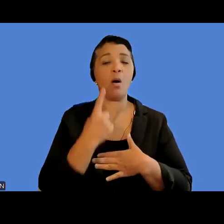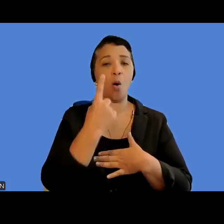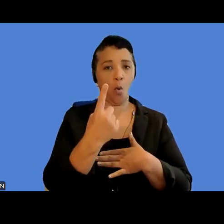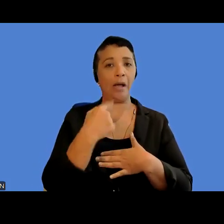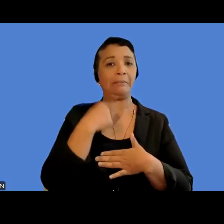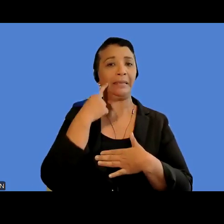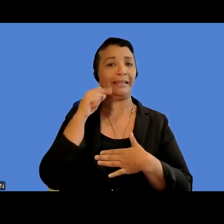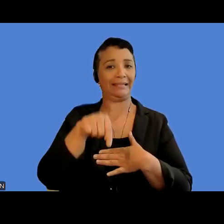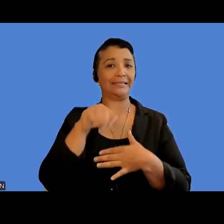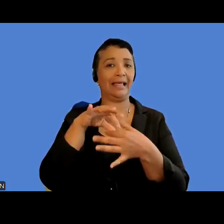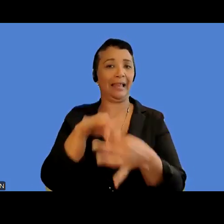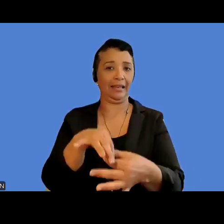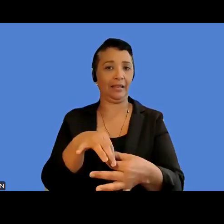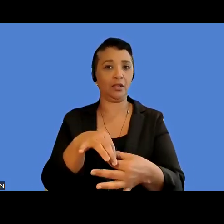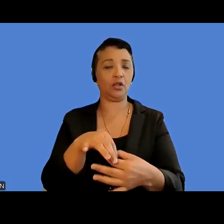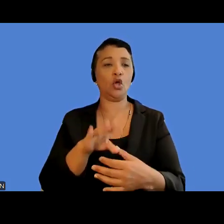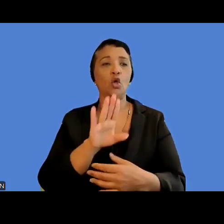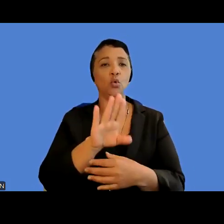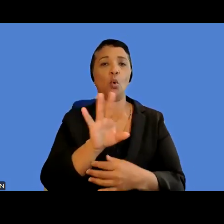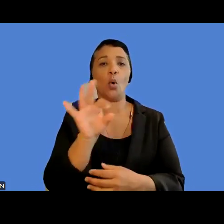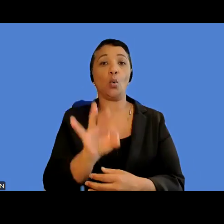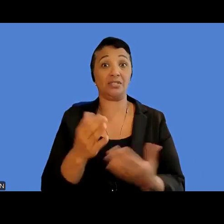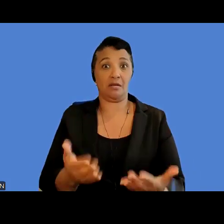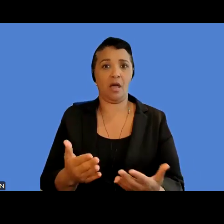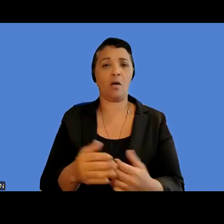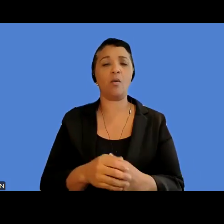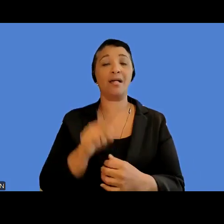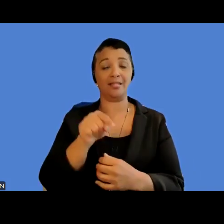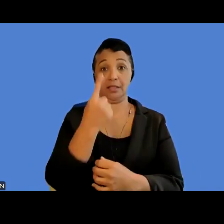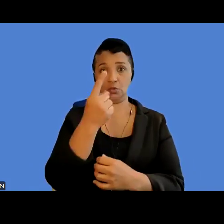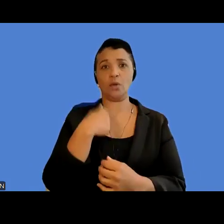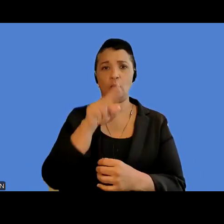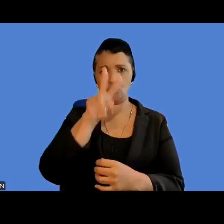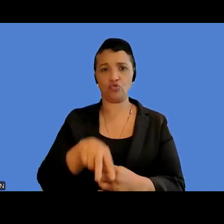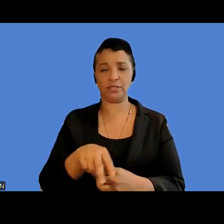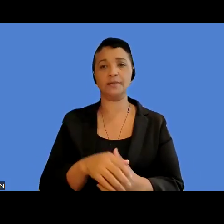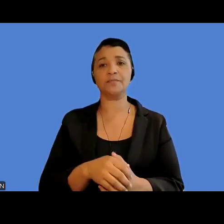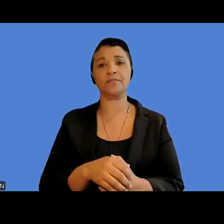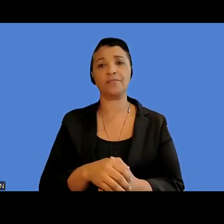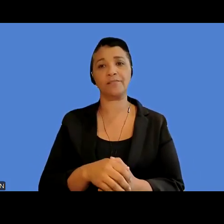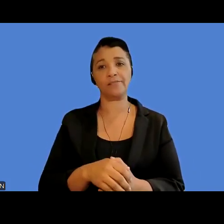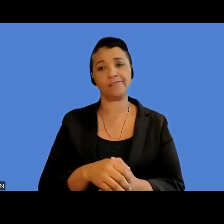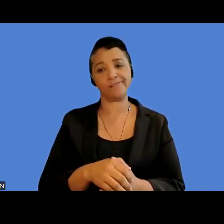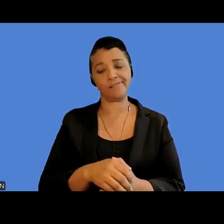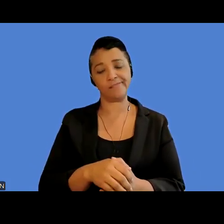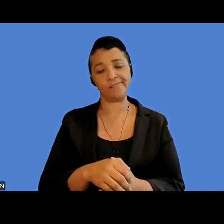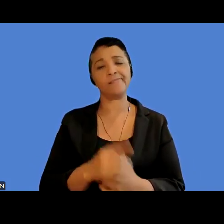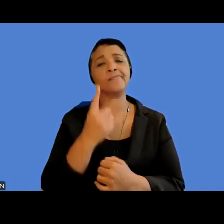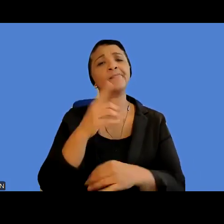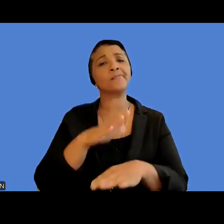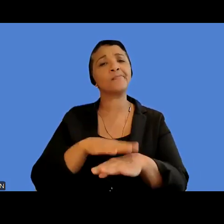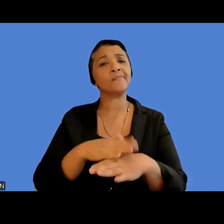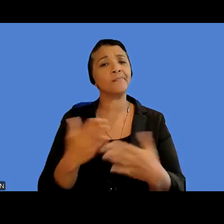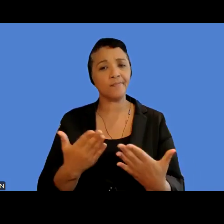think addresses your question now, so I will read it out. Okay. There's a comment which